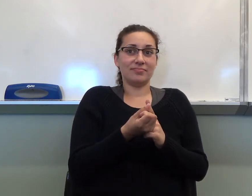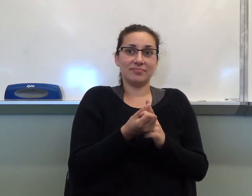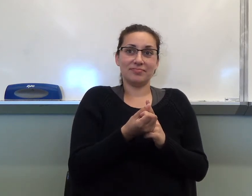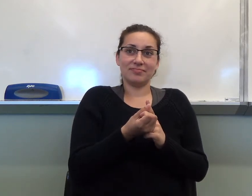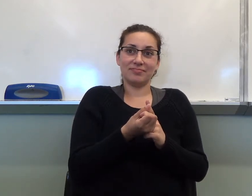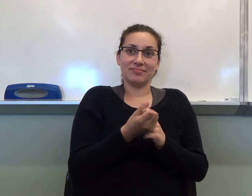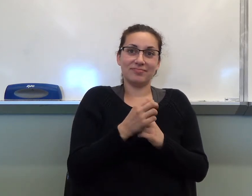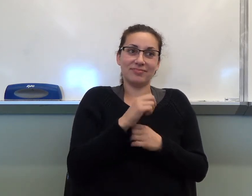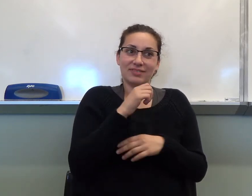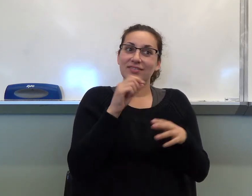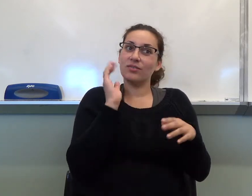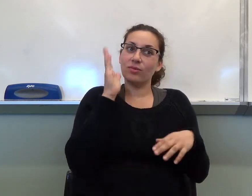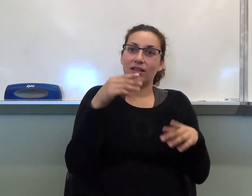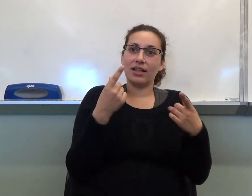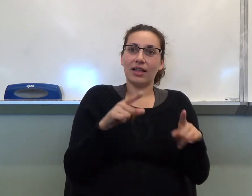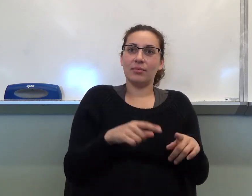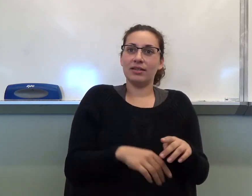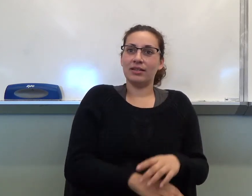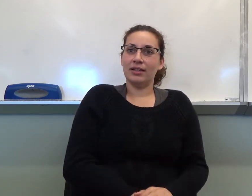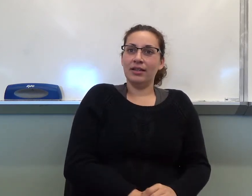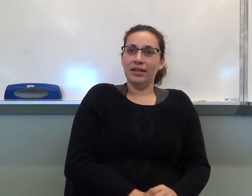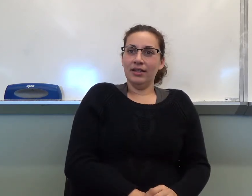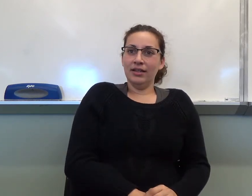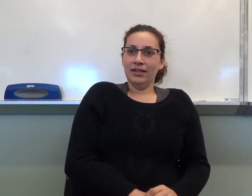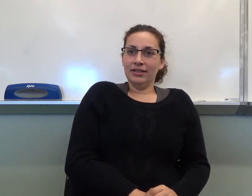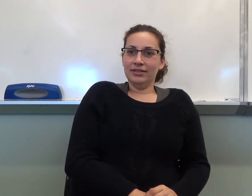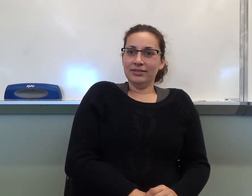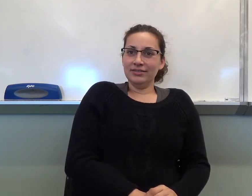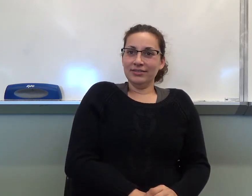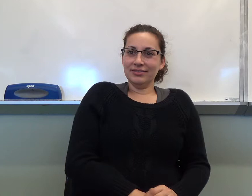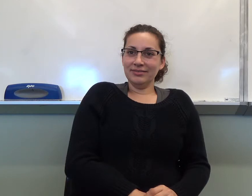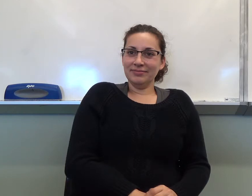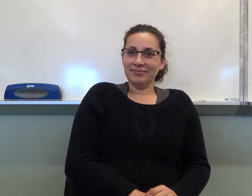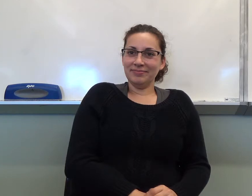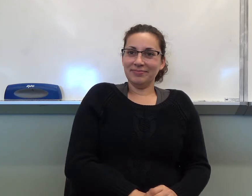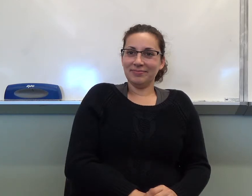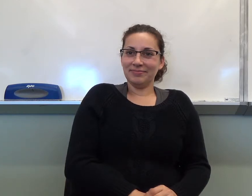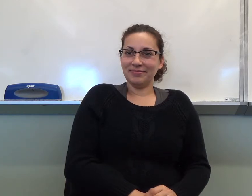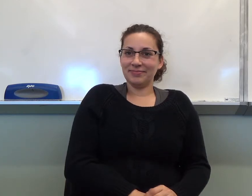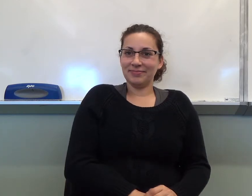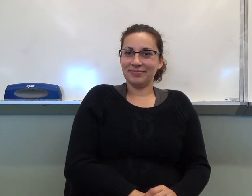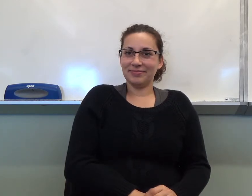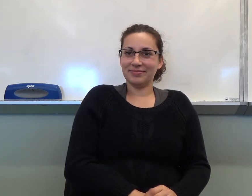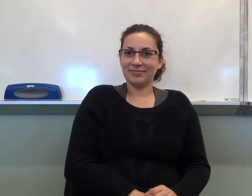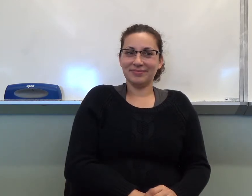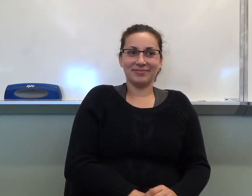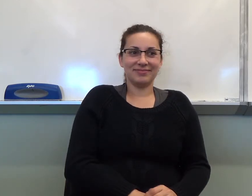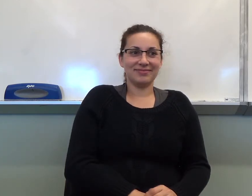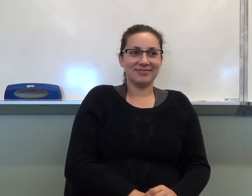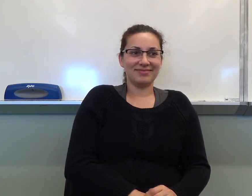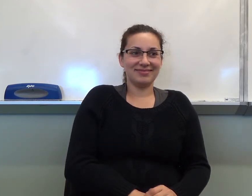correctly. Here's the story. Several years ago, we sent